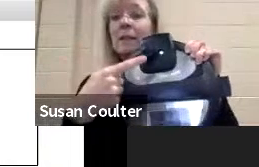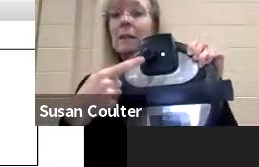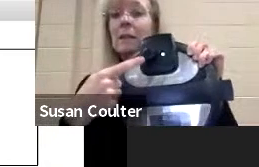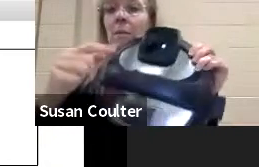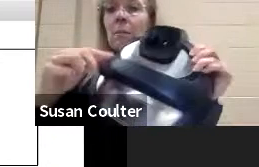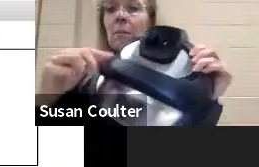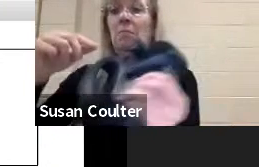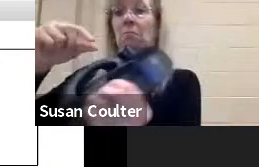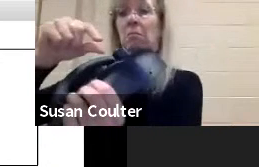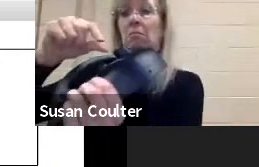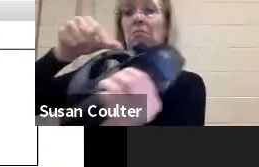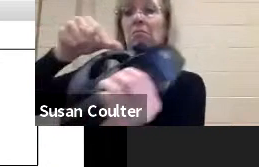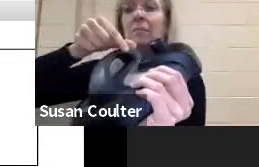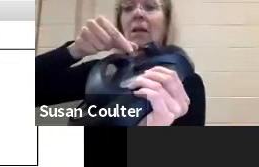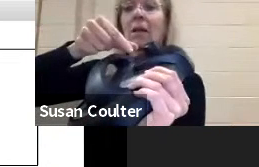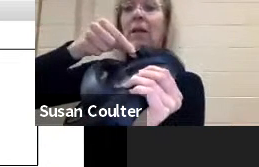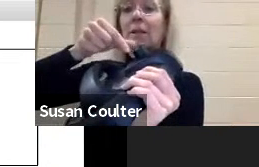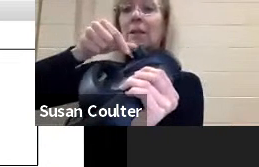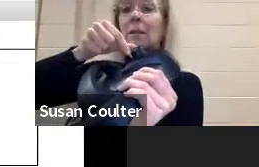This,